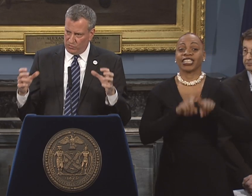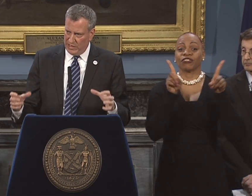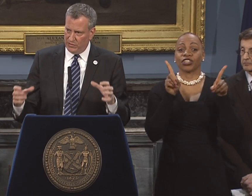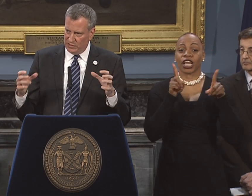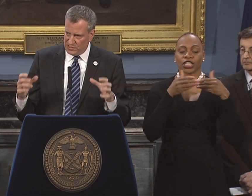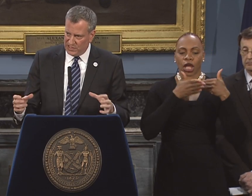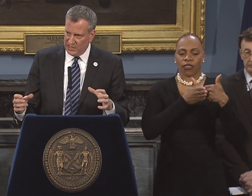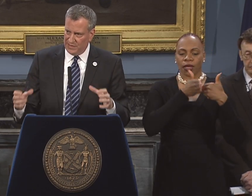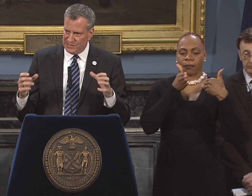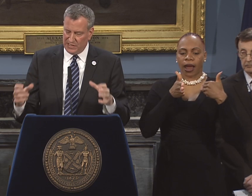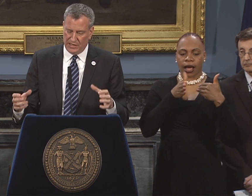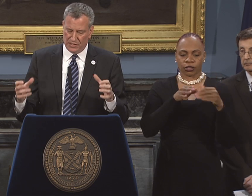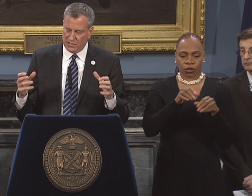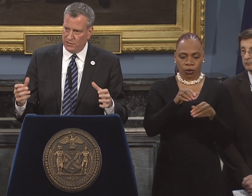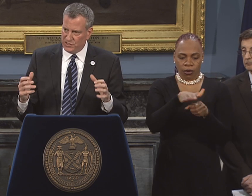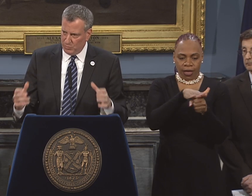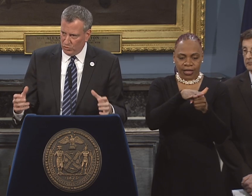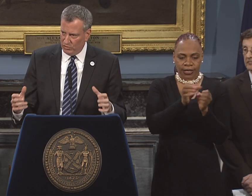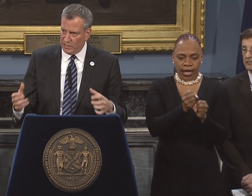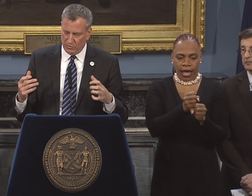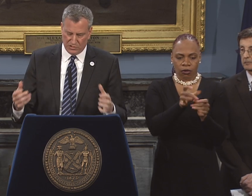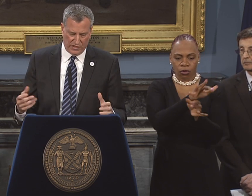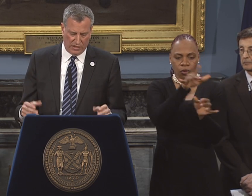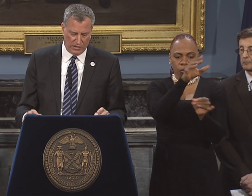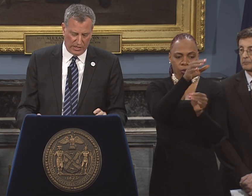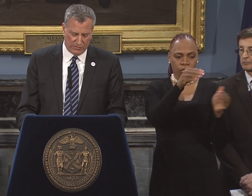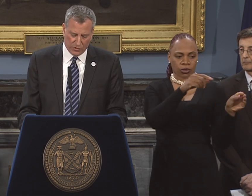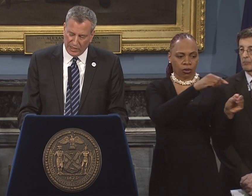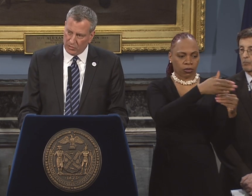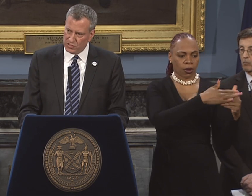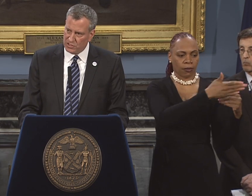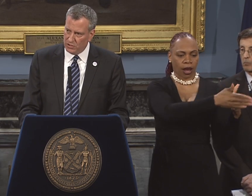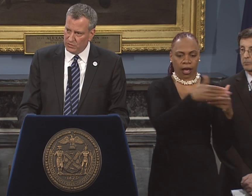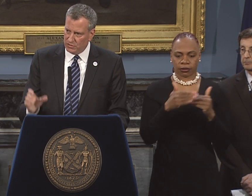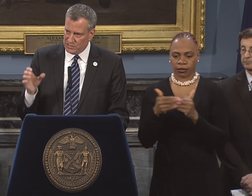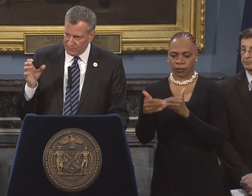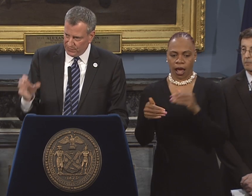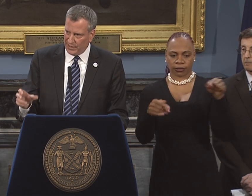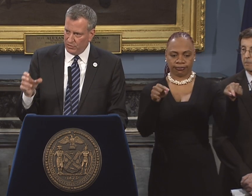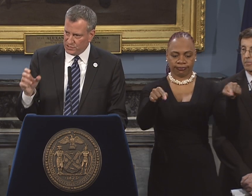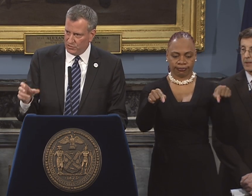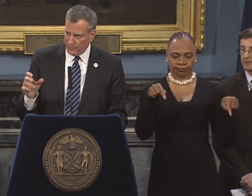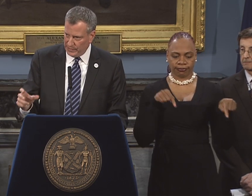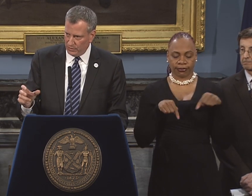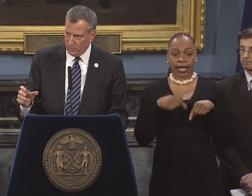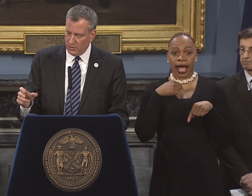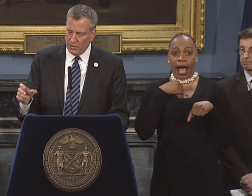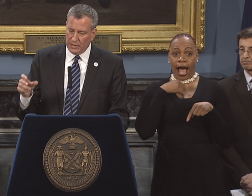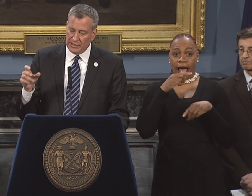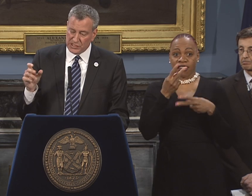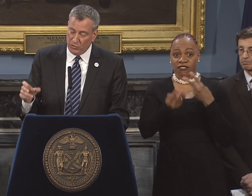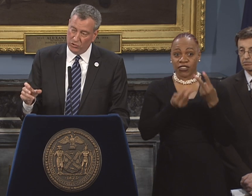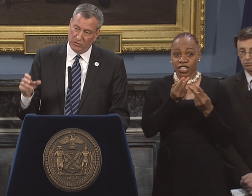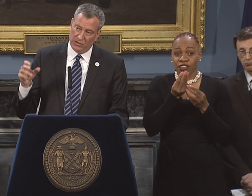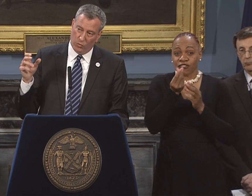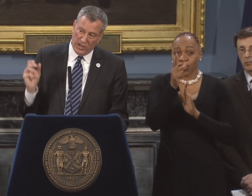immediately surrounding the site. The site is still smoldering. I was there again a few hours ago. There is a fire still there. It's smoldering. The wind